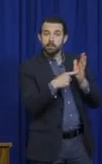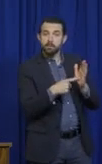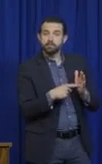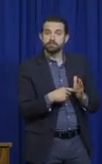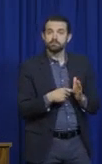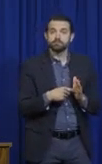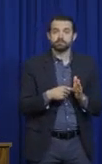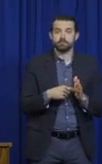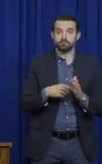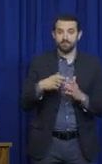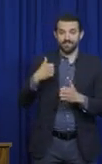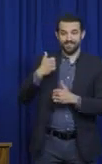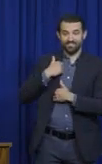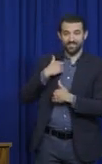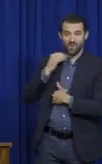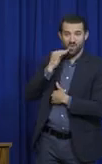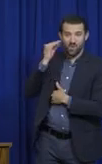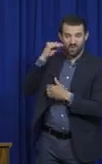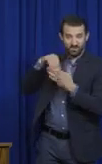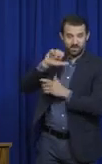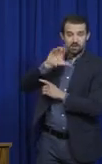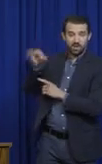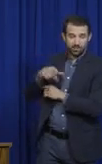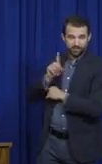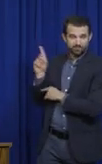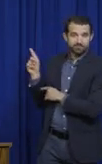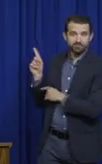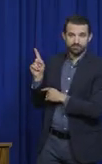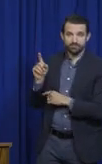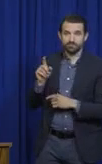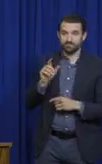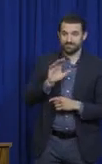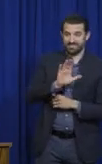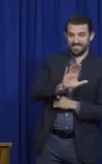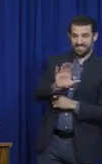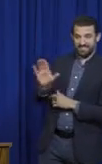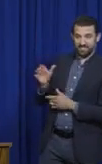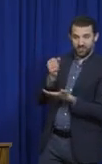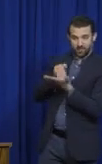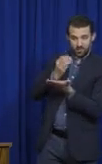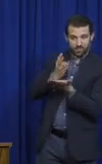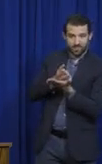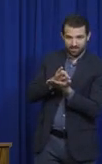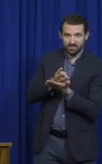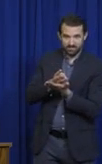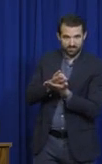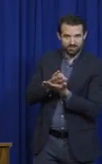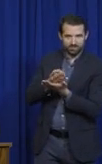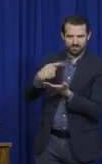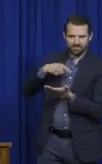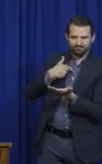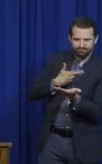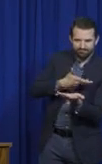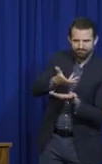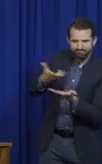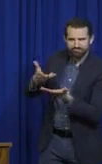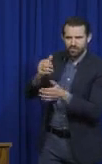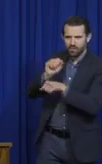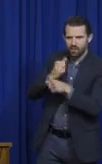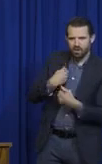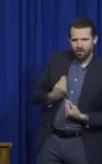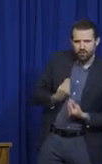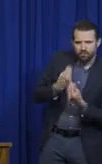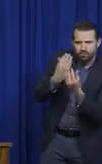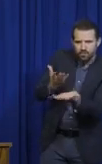Home in Scarborough, we've been working with the social worker at the Maine Vets Home to offer that same spiritual care